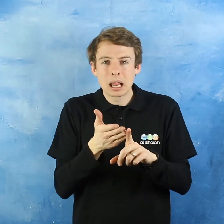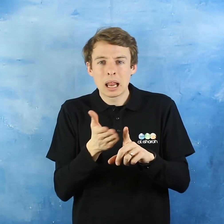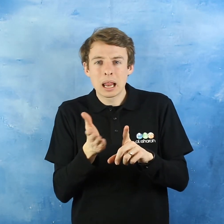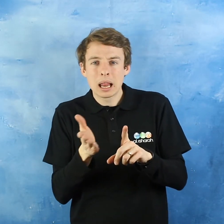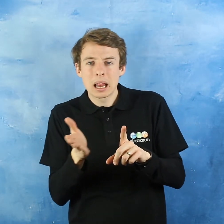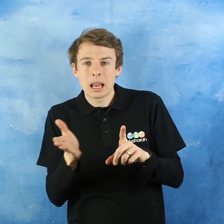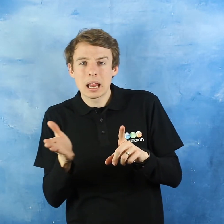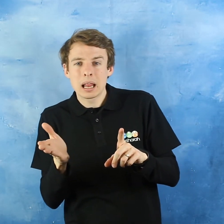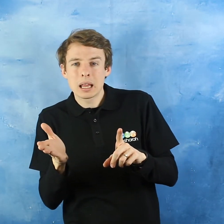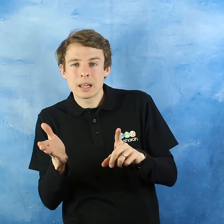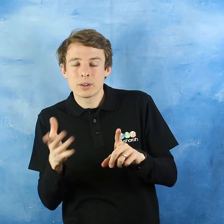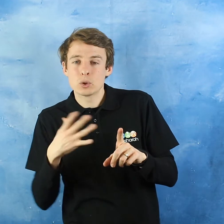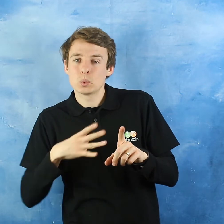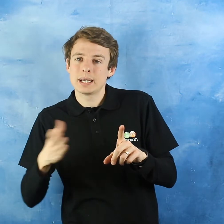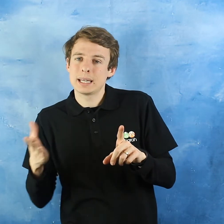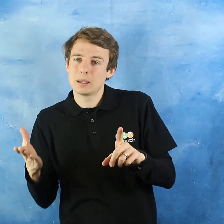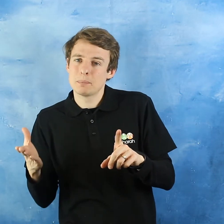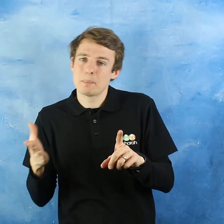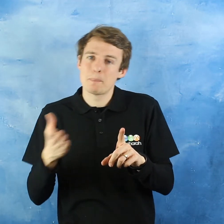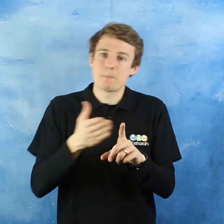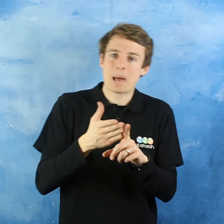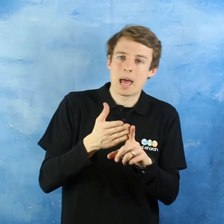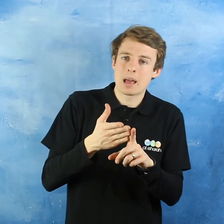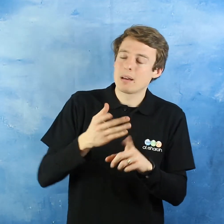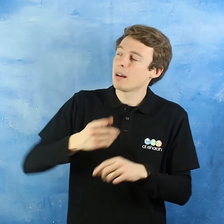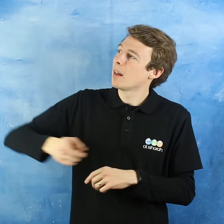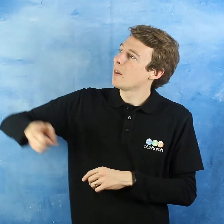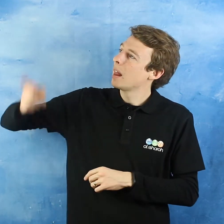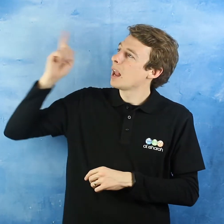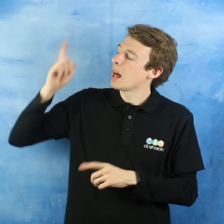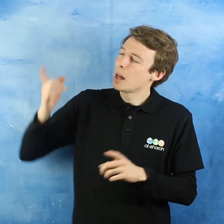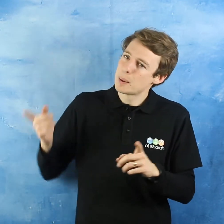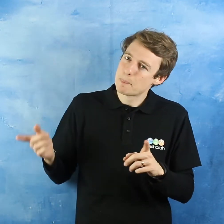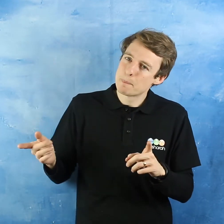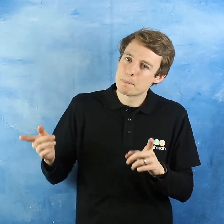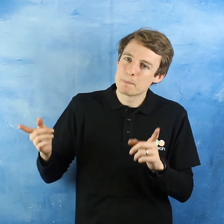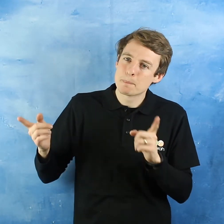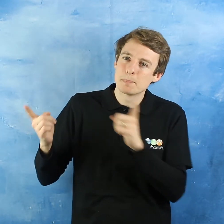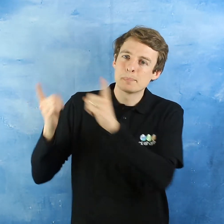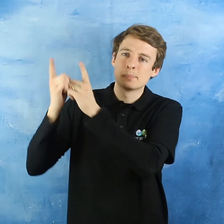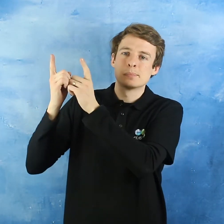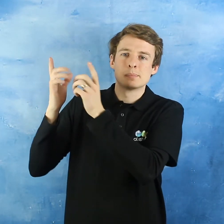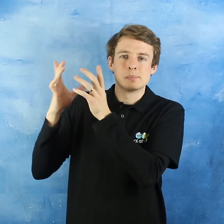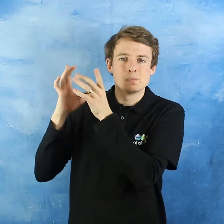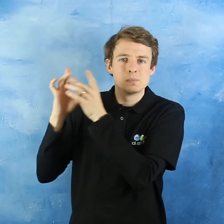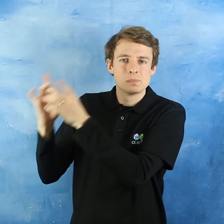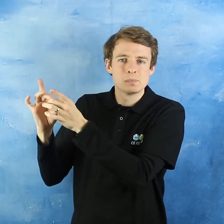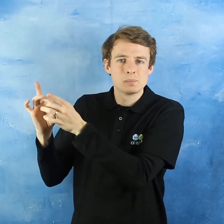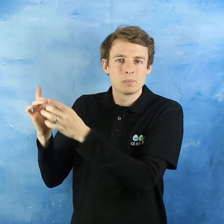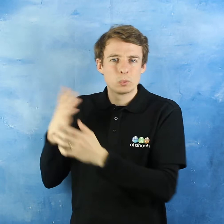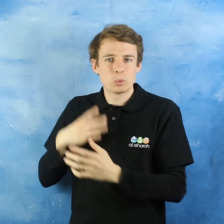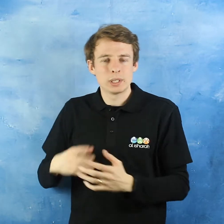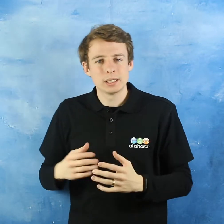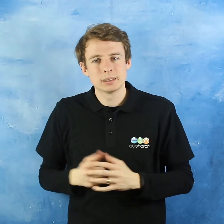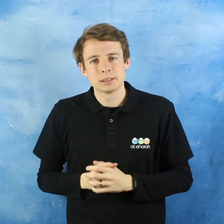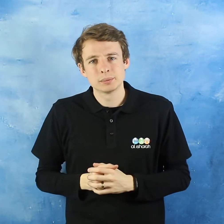We come back to Allah for the situation of the Ummah. We pray for them, suffering people of Rohingya, the